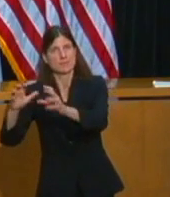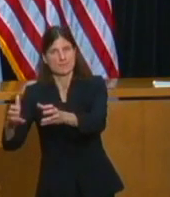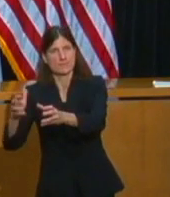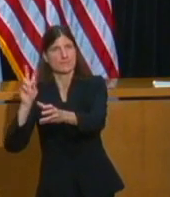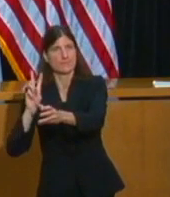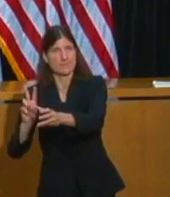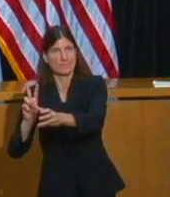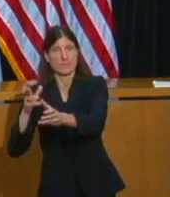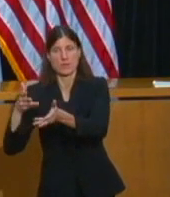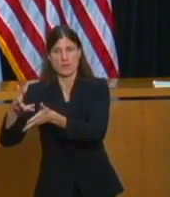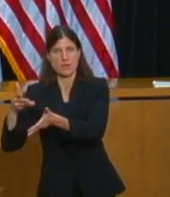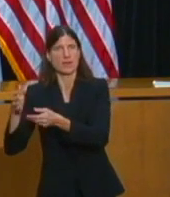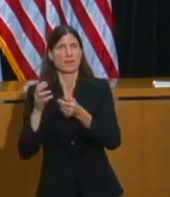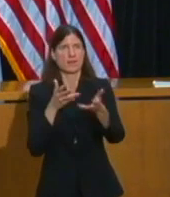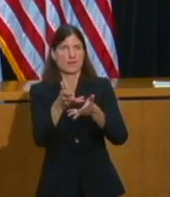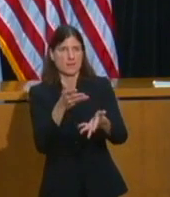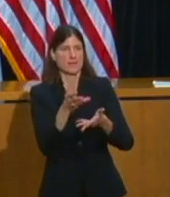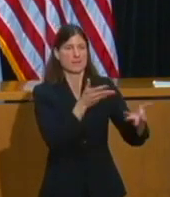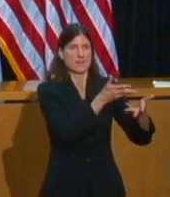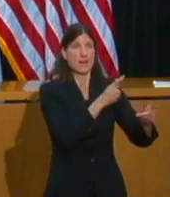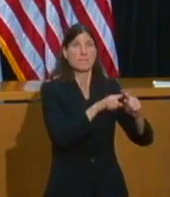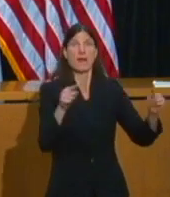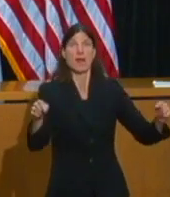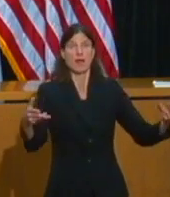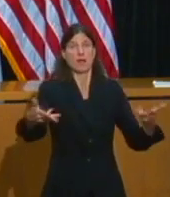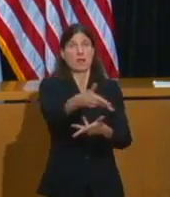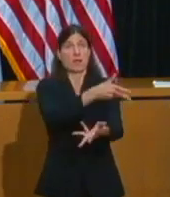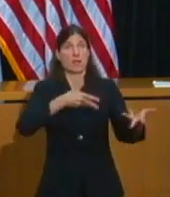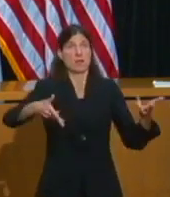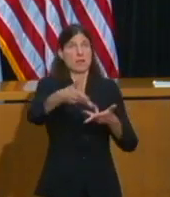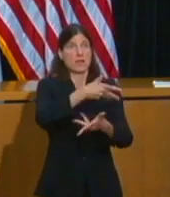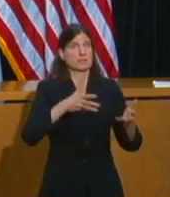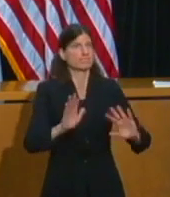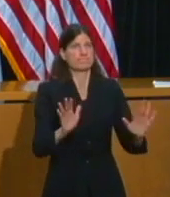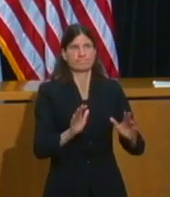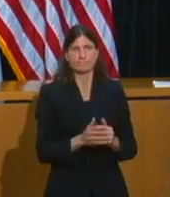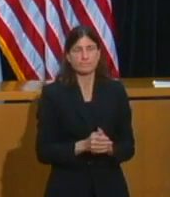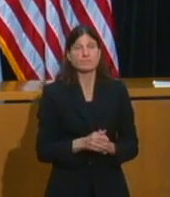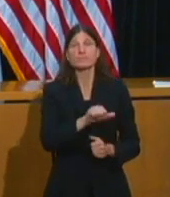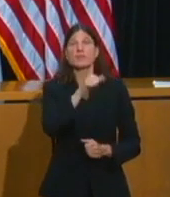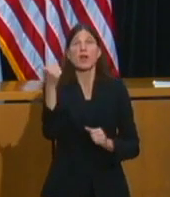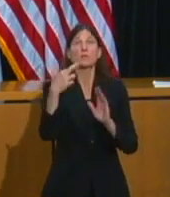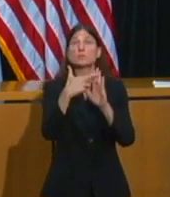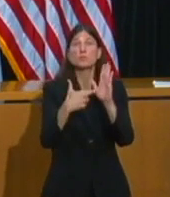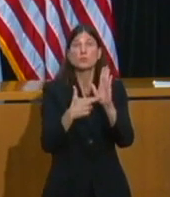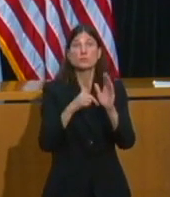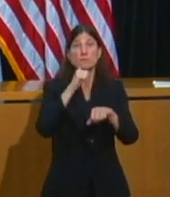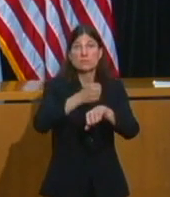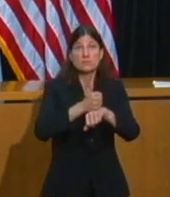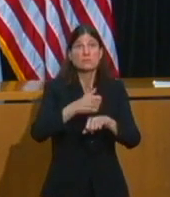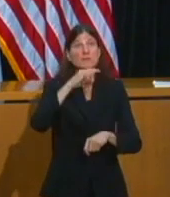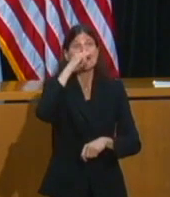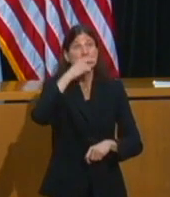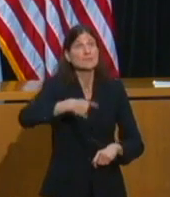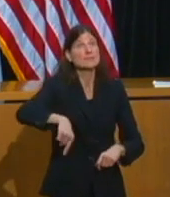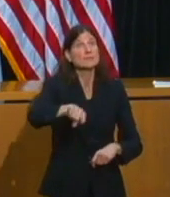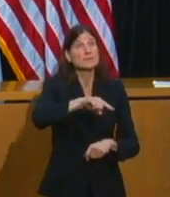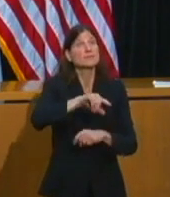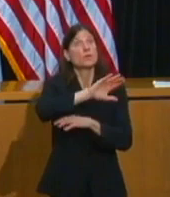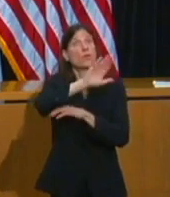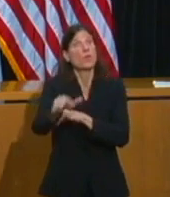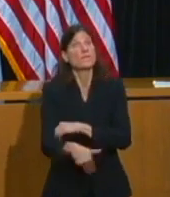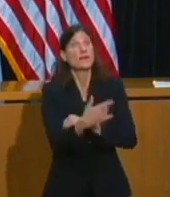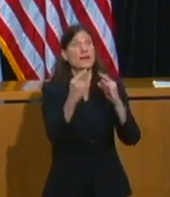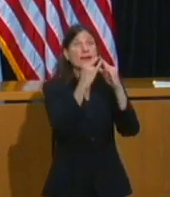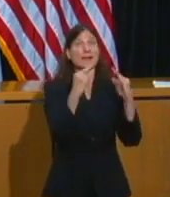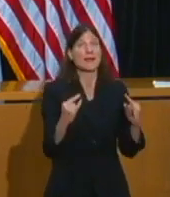take campers on field trips or for other off-site travel at this time. And residential camps and overnight stays will be allowed